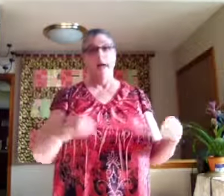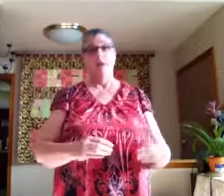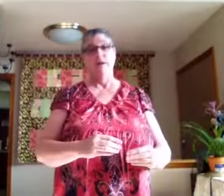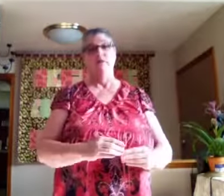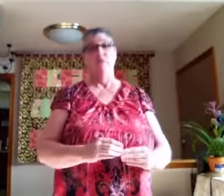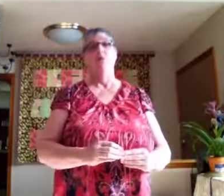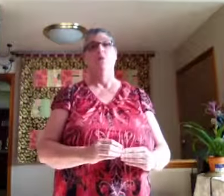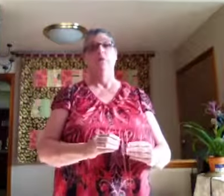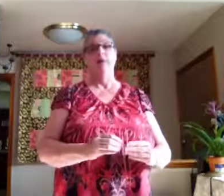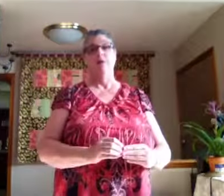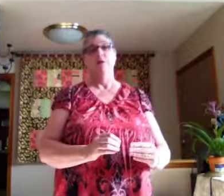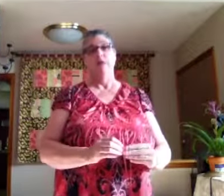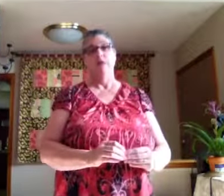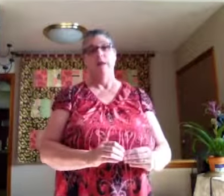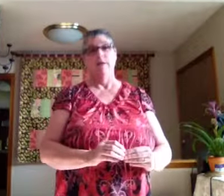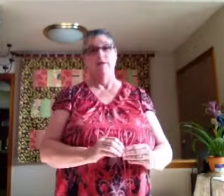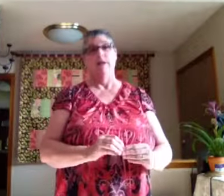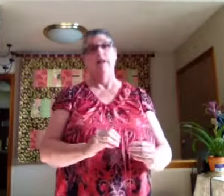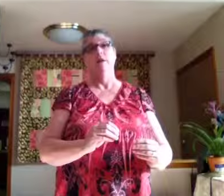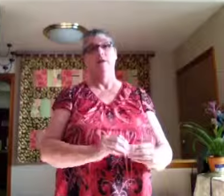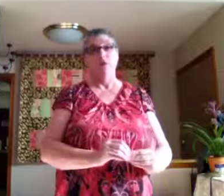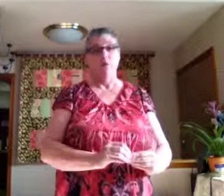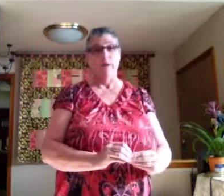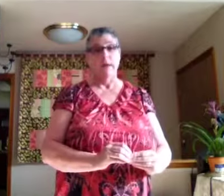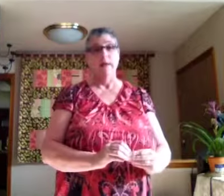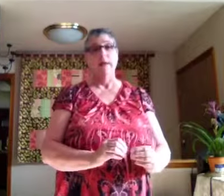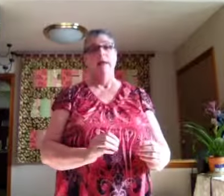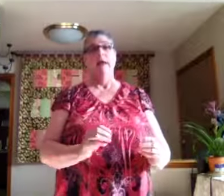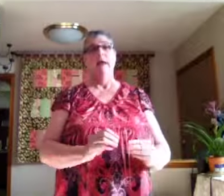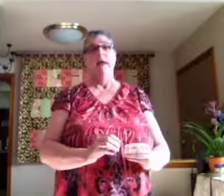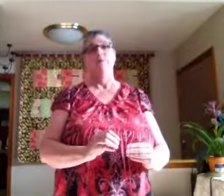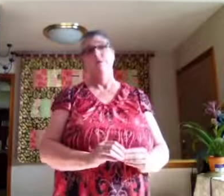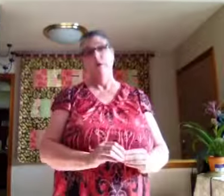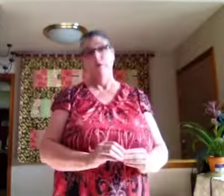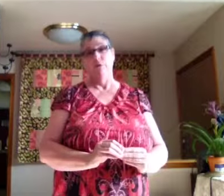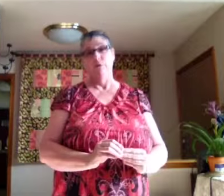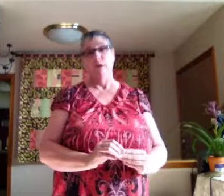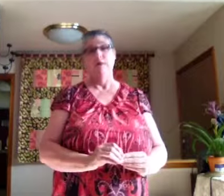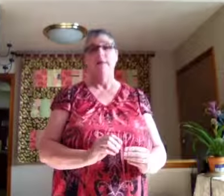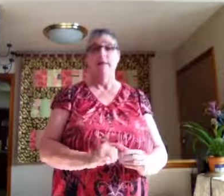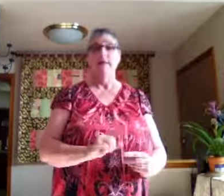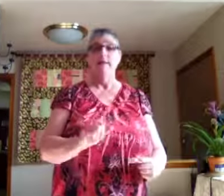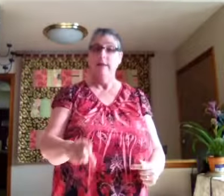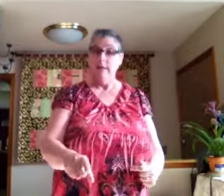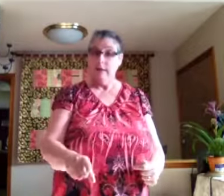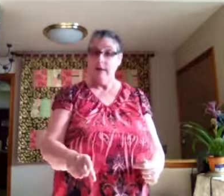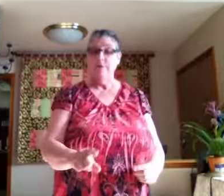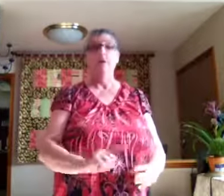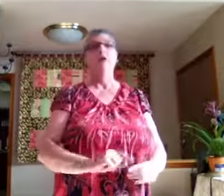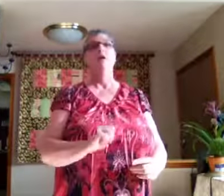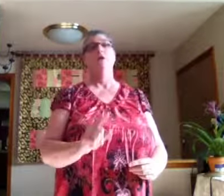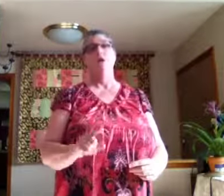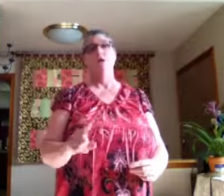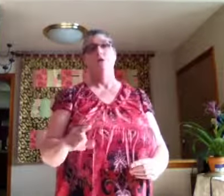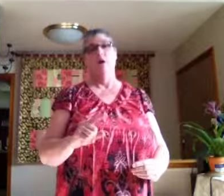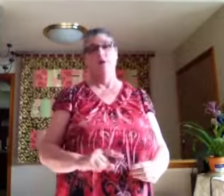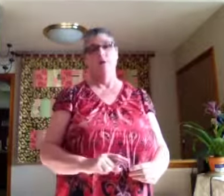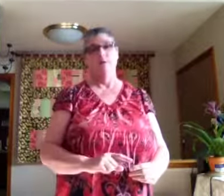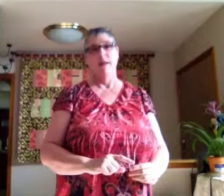Now Nathan took David into the story and had him feel the story by saying, "David, you are this